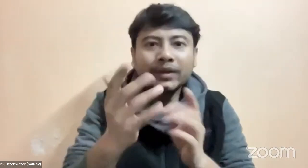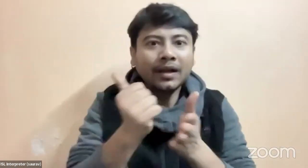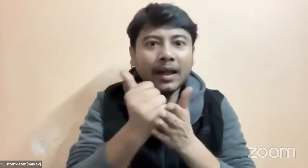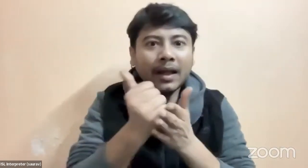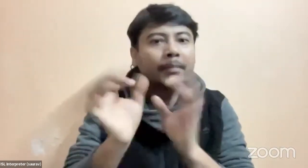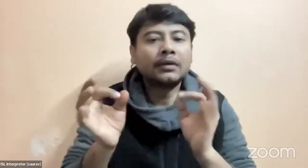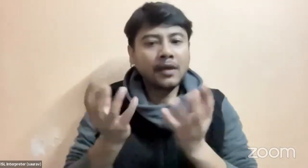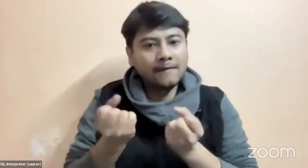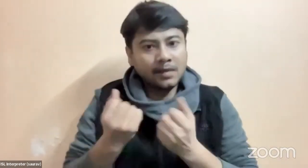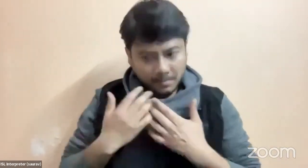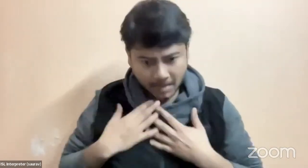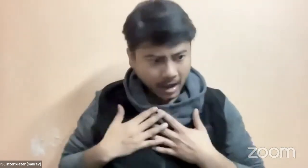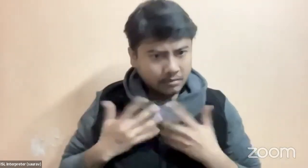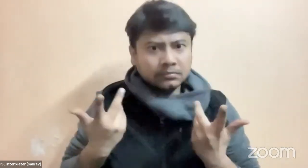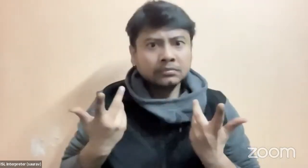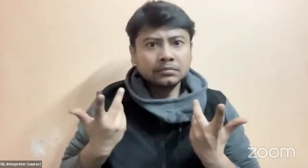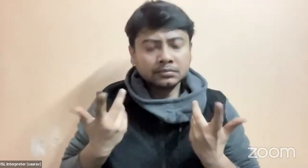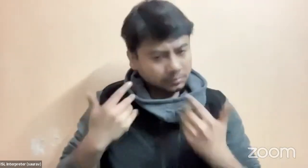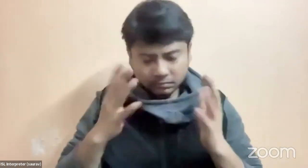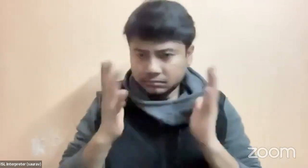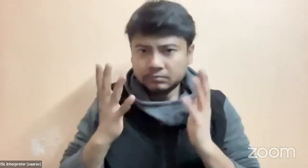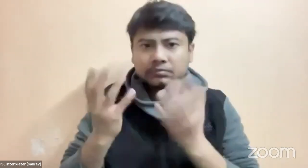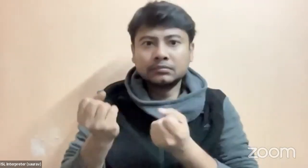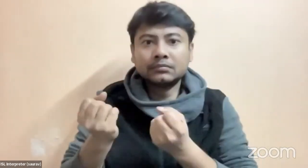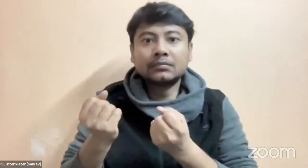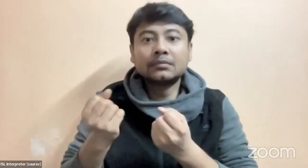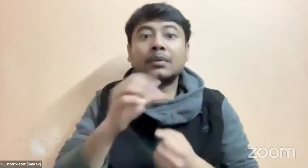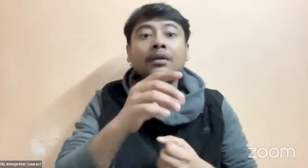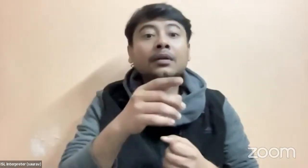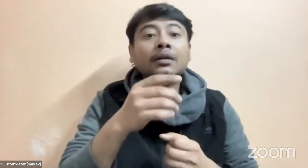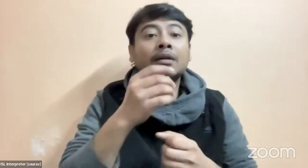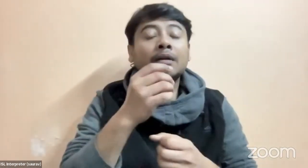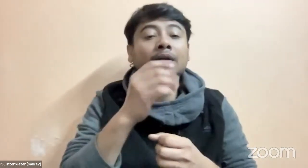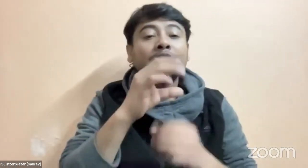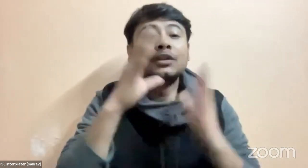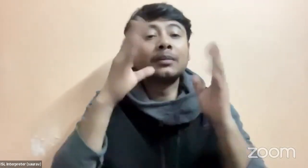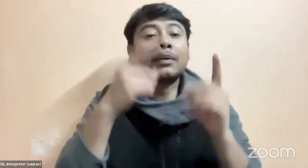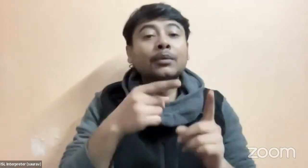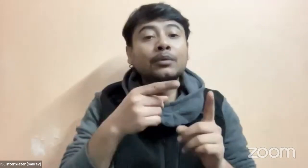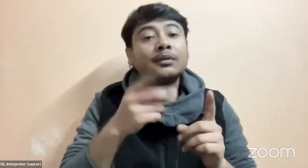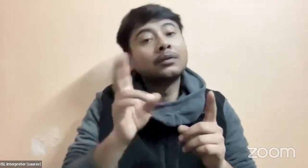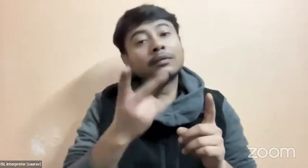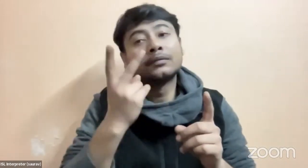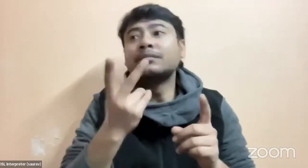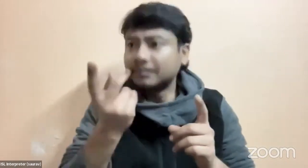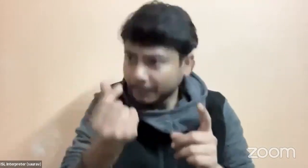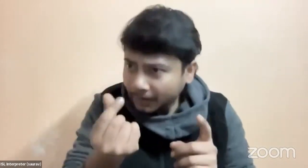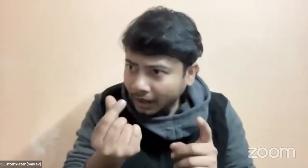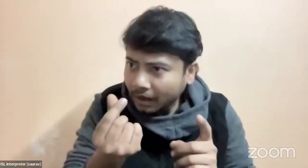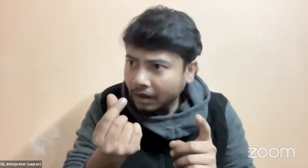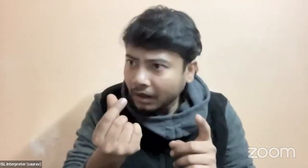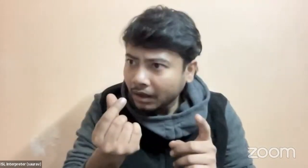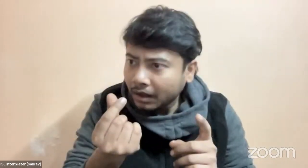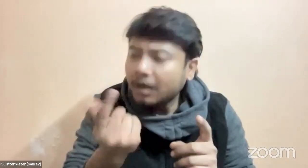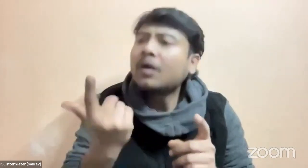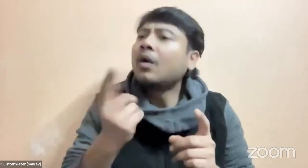But Lord Gauranga is not like that. He says, oh, you want money? How much you want? You say, I want 100 rupees.